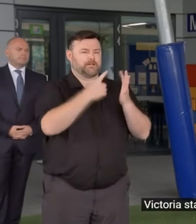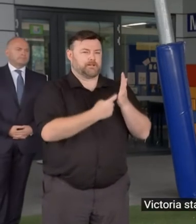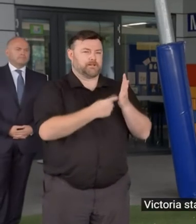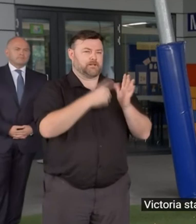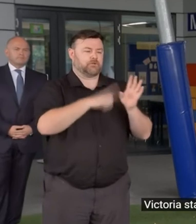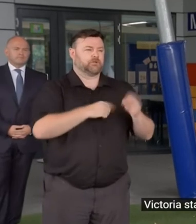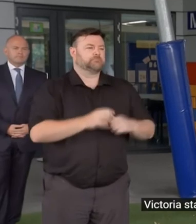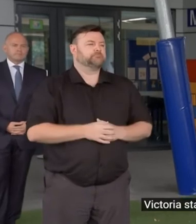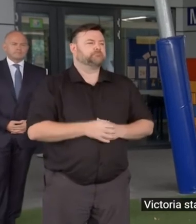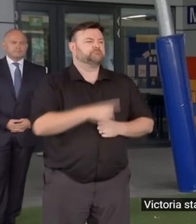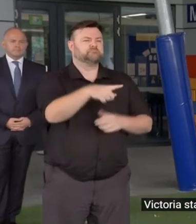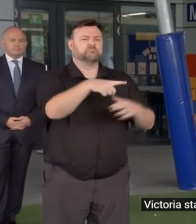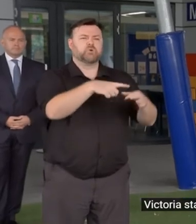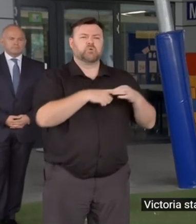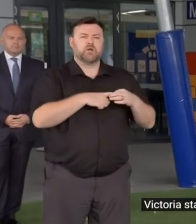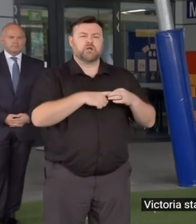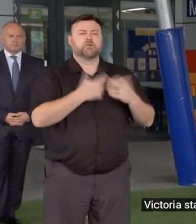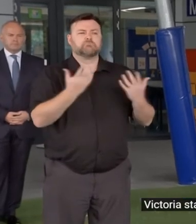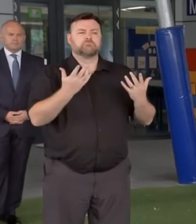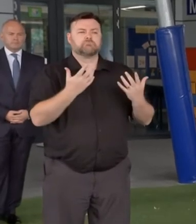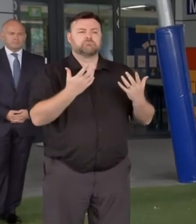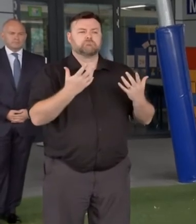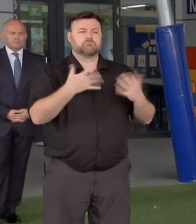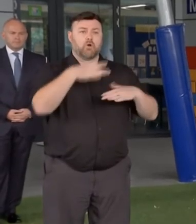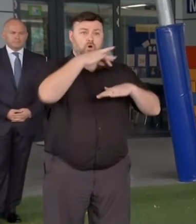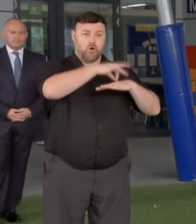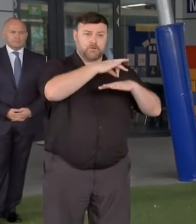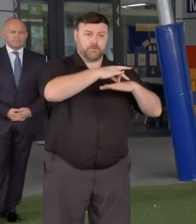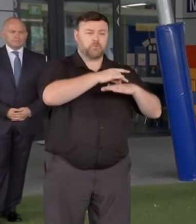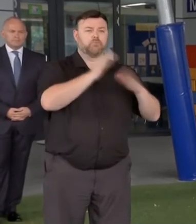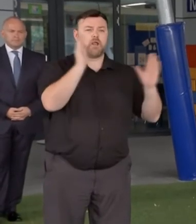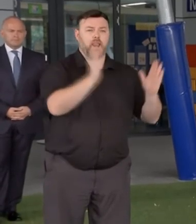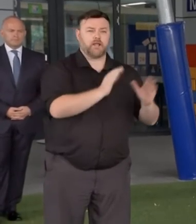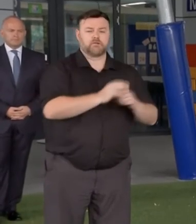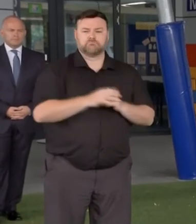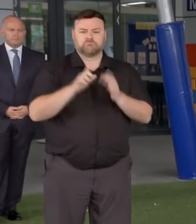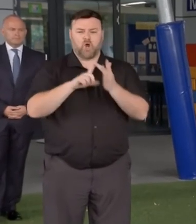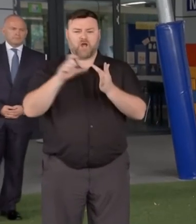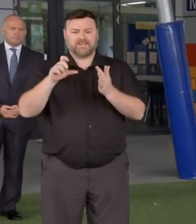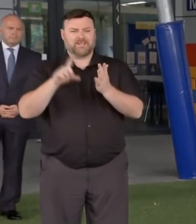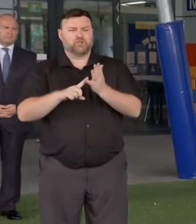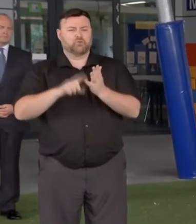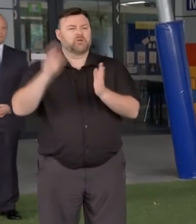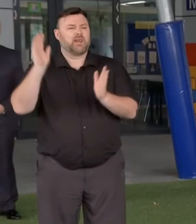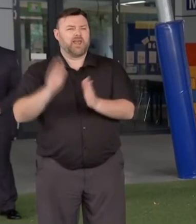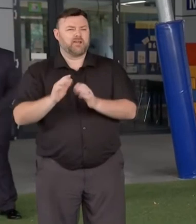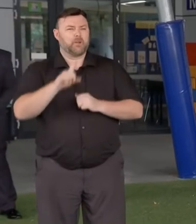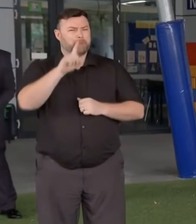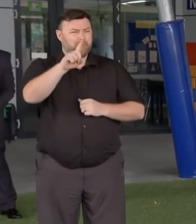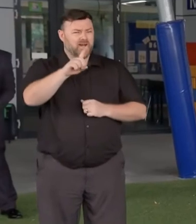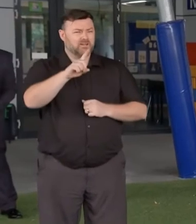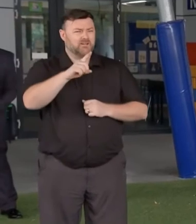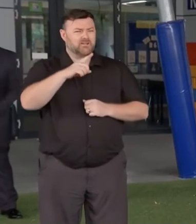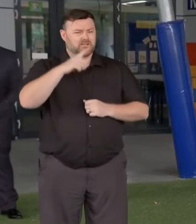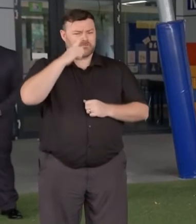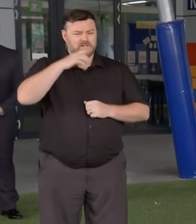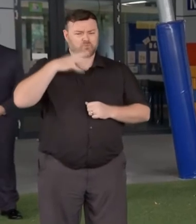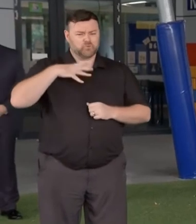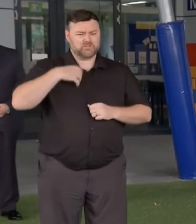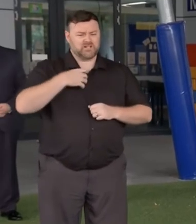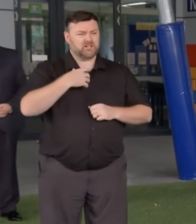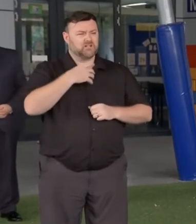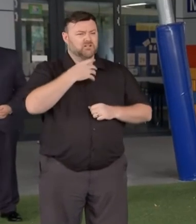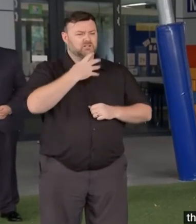Hospitalisations are down, ICU numbers are down, but the number of people being ventilated seems to be increasing. What's happening there? Are the sick not getting